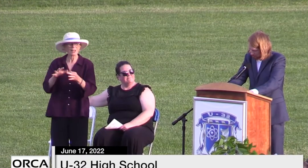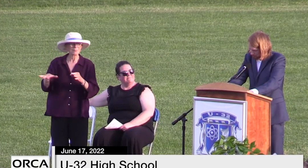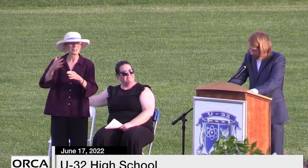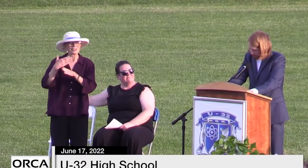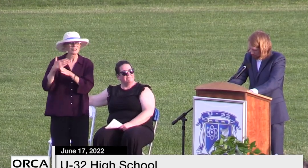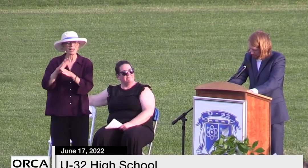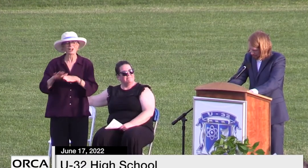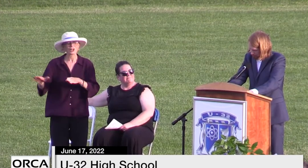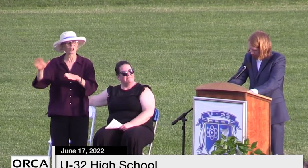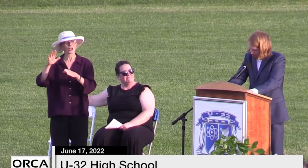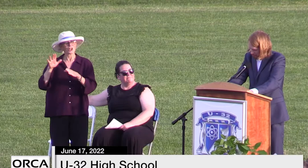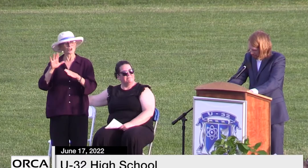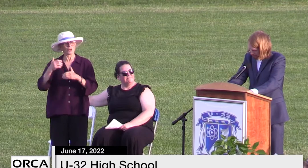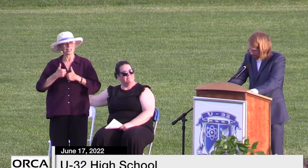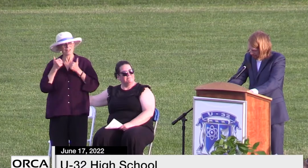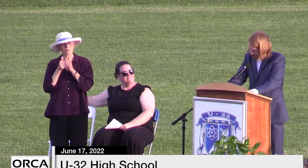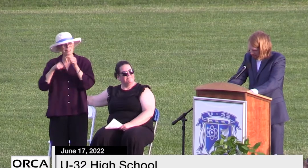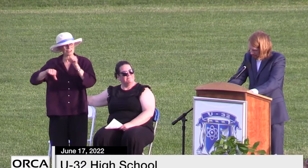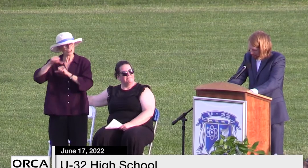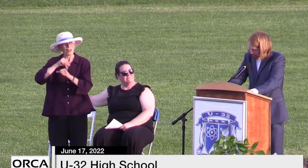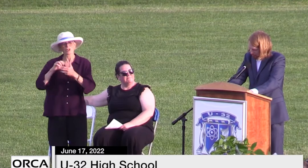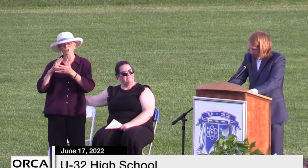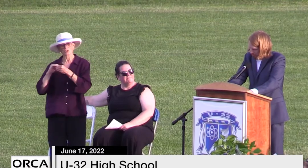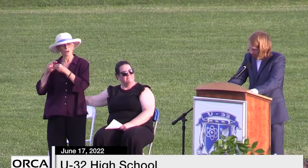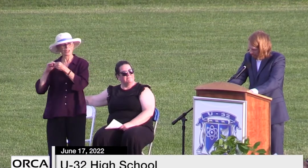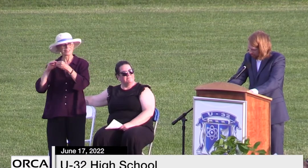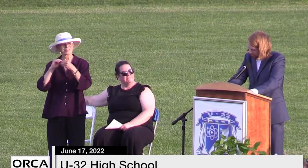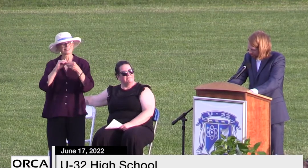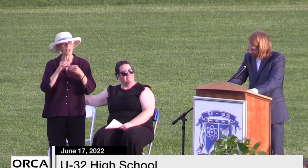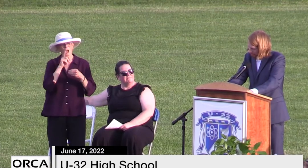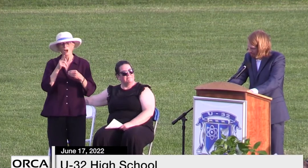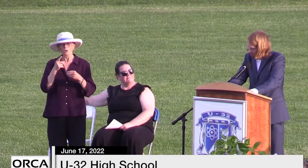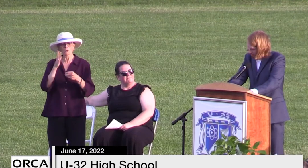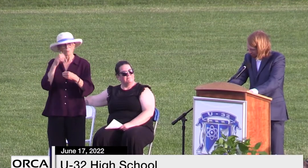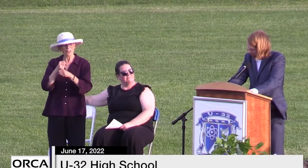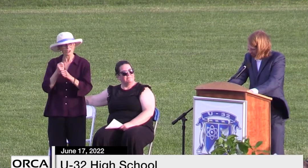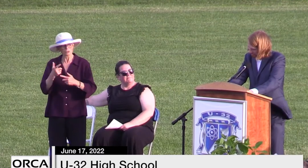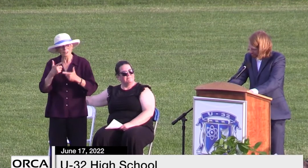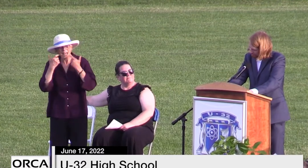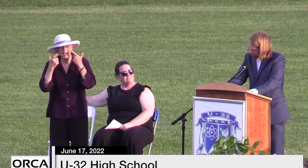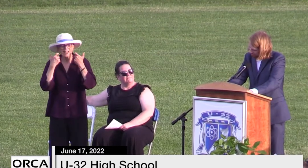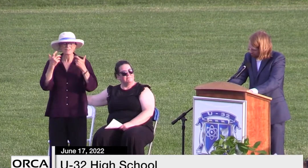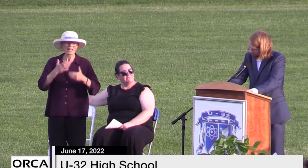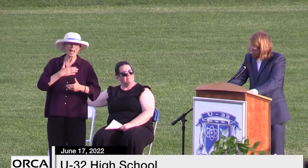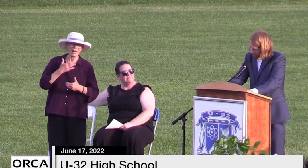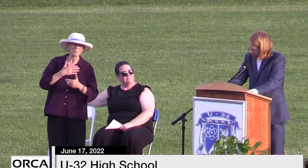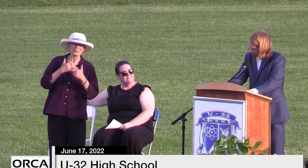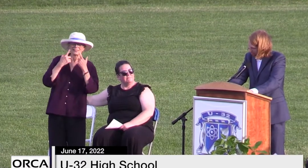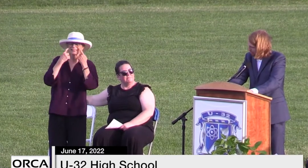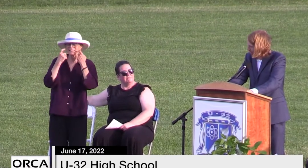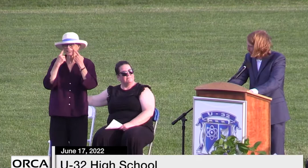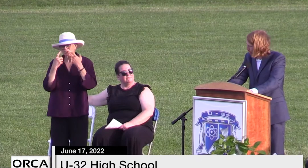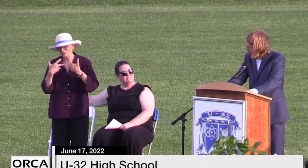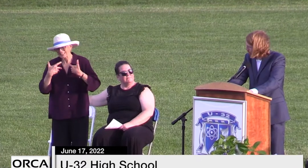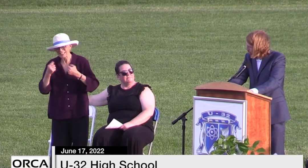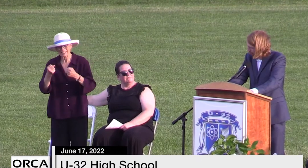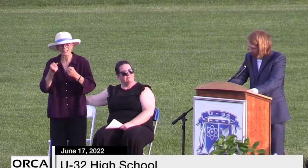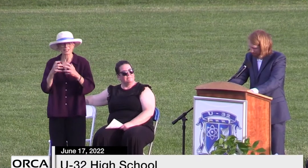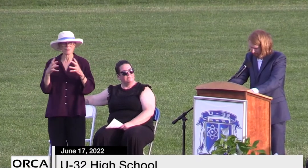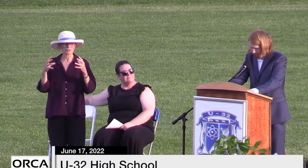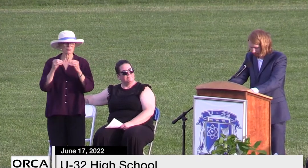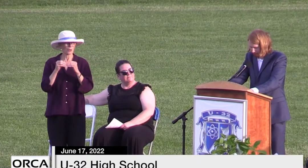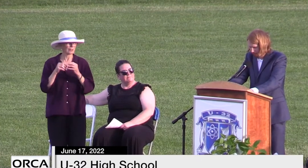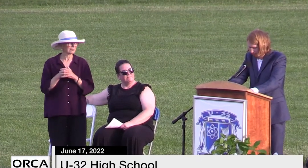your snapshots of your lives with each other. This will bring you laughter, happiness, tears, healing, and much